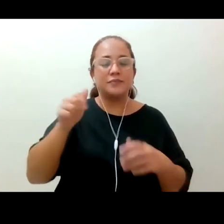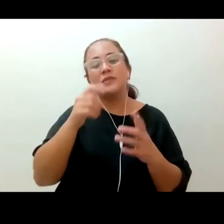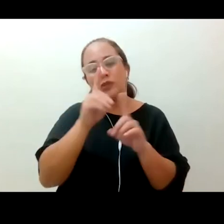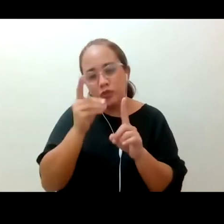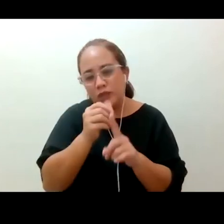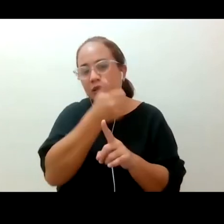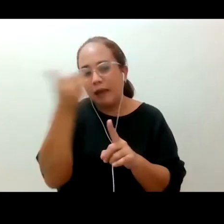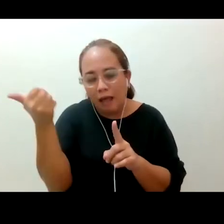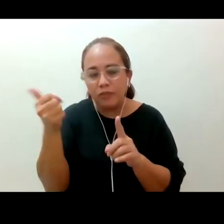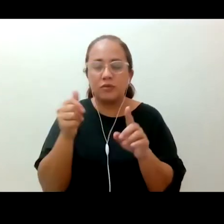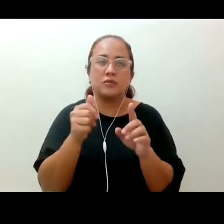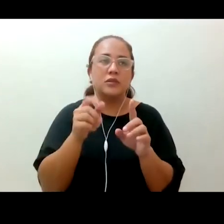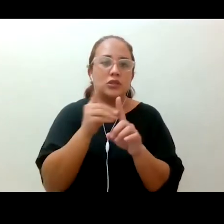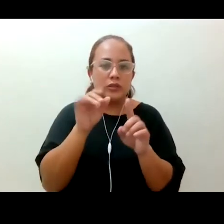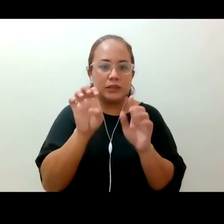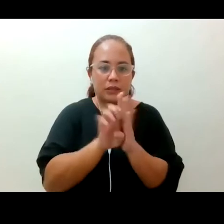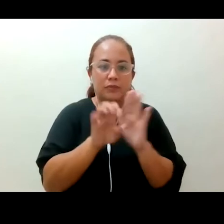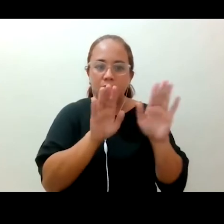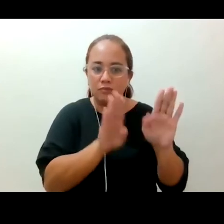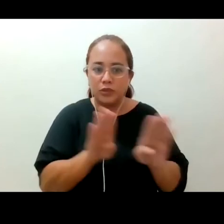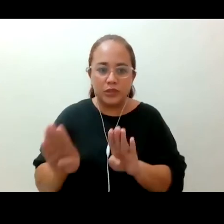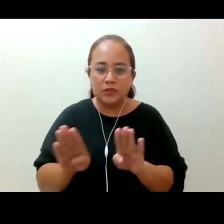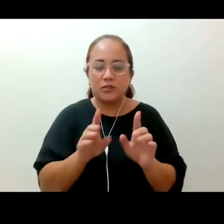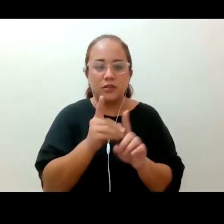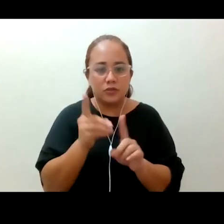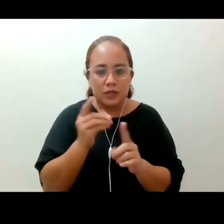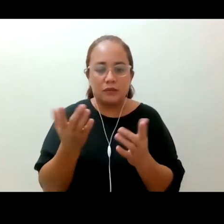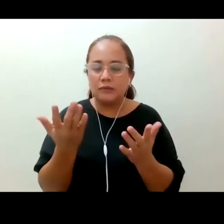Dictionary, um,